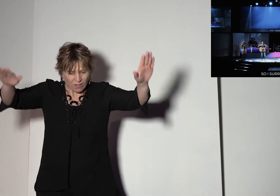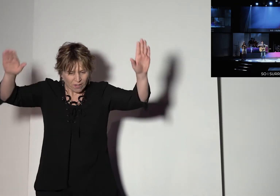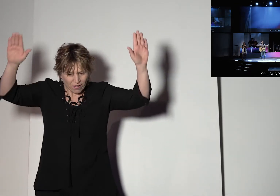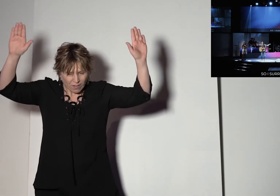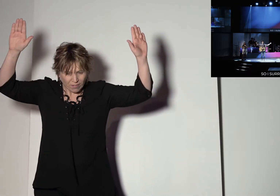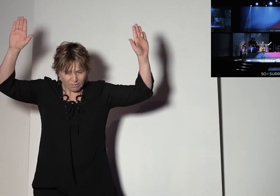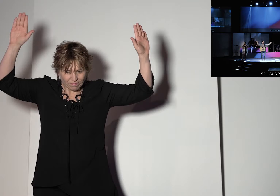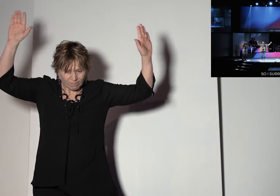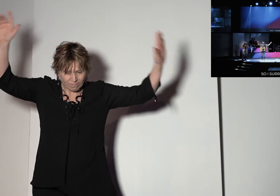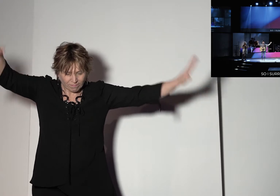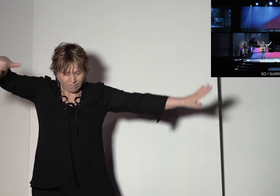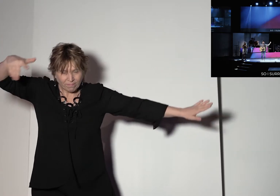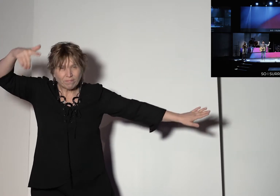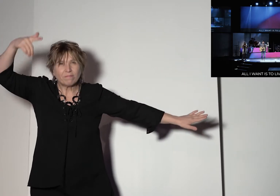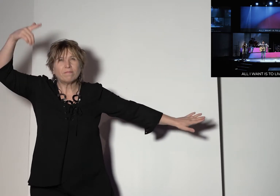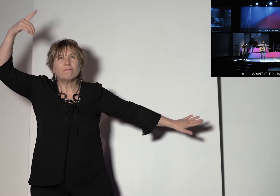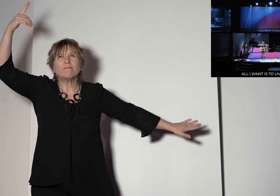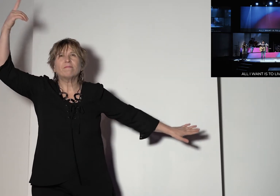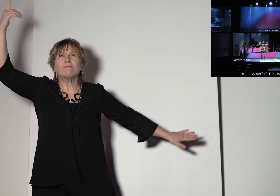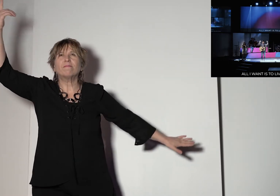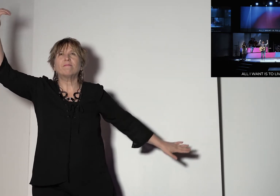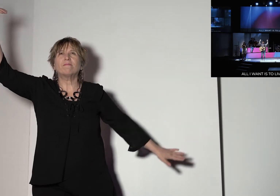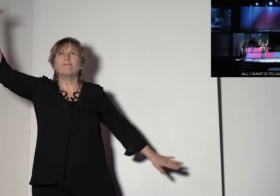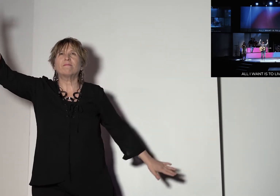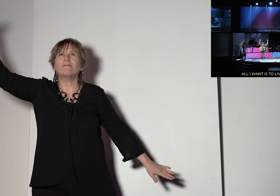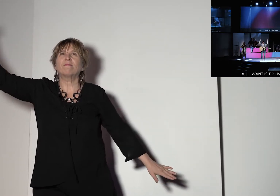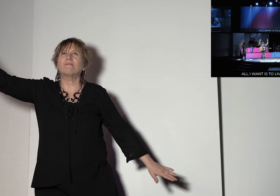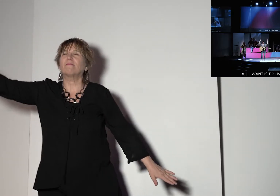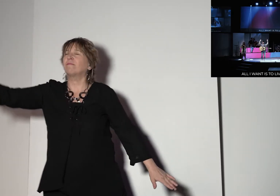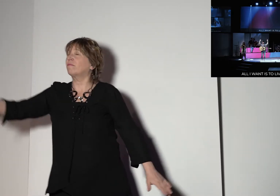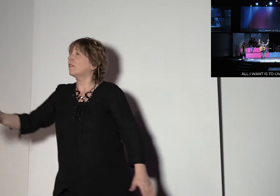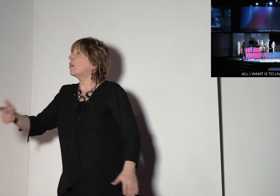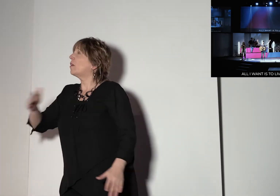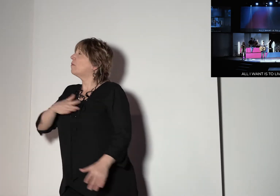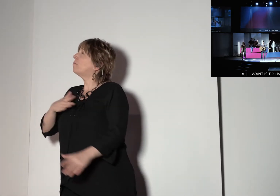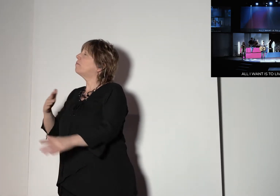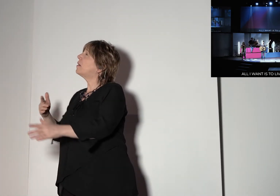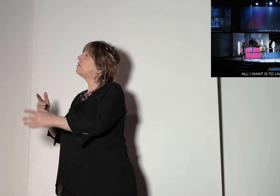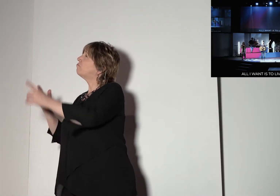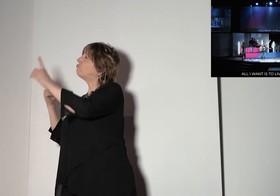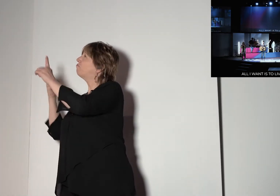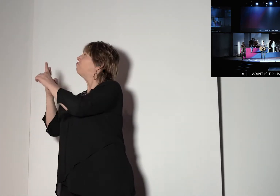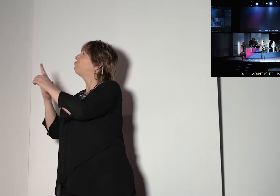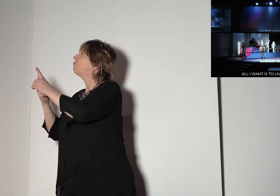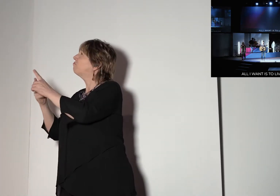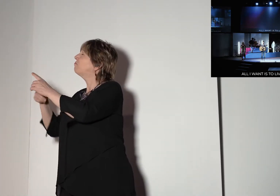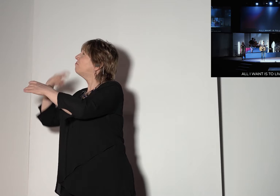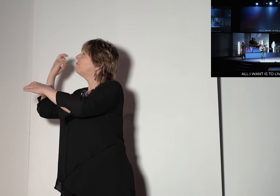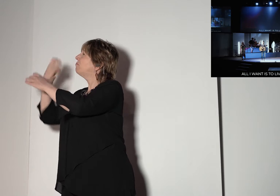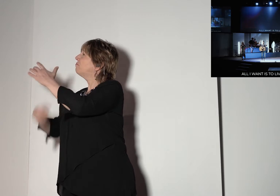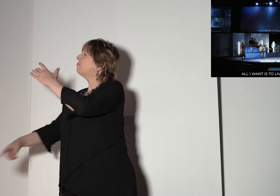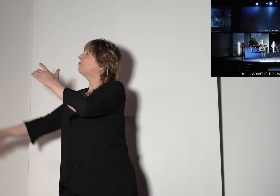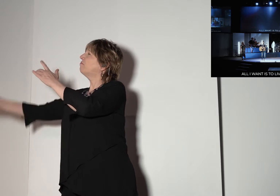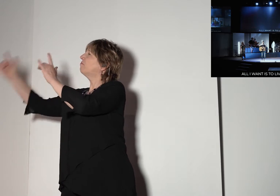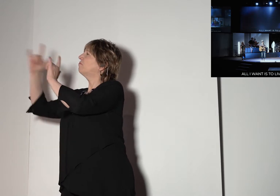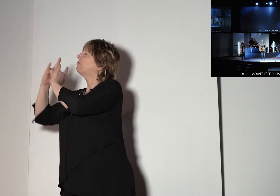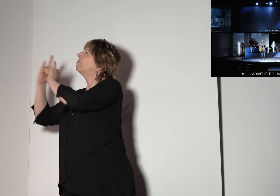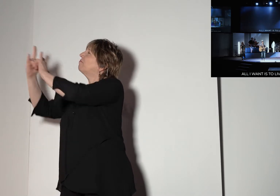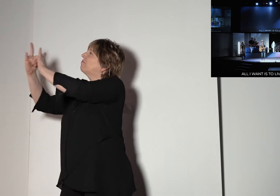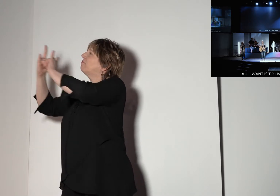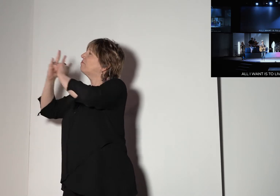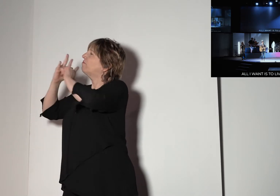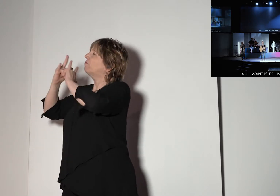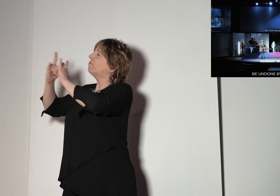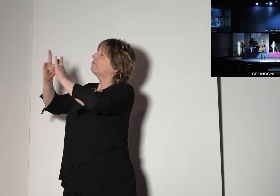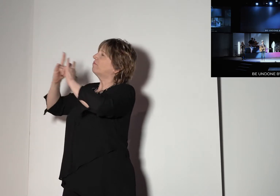surrender all. All I want is to live within